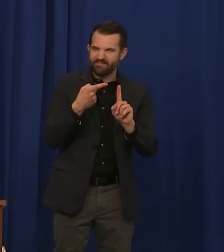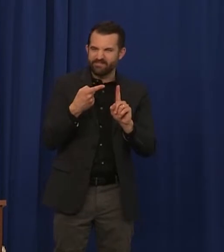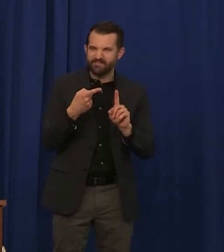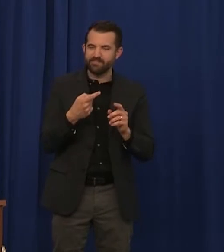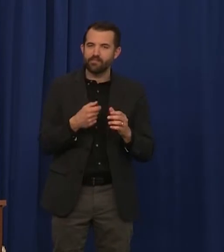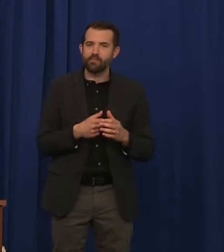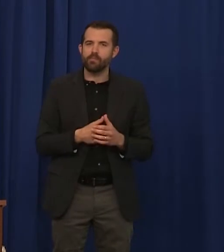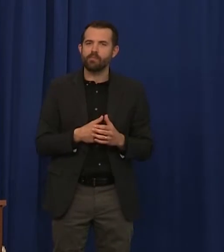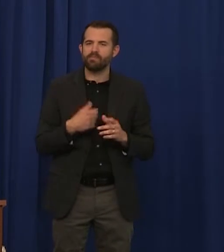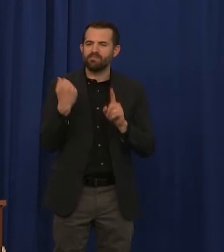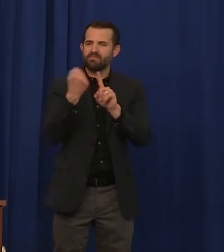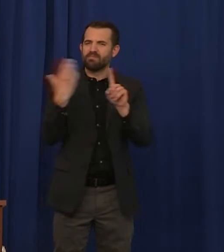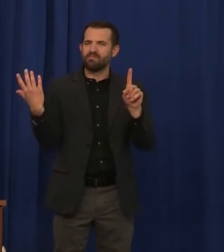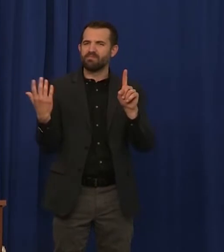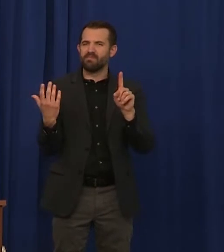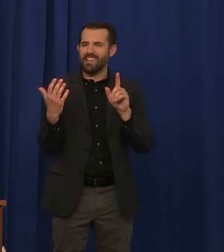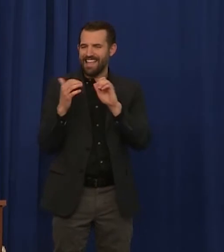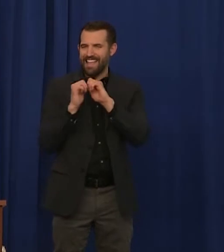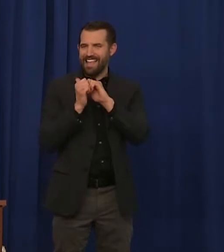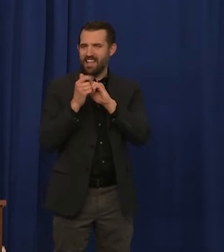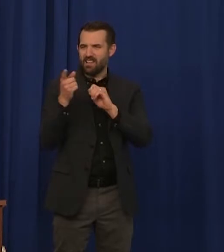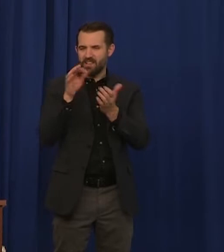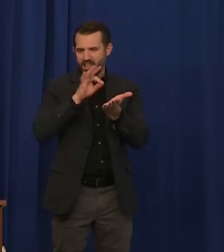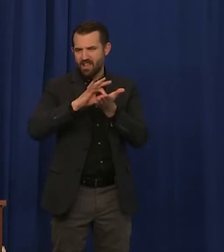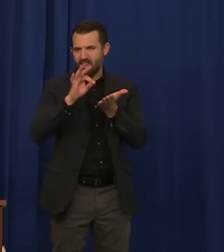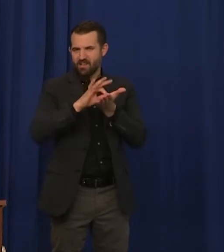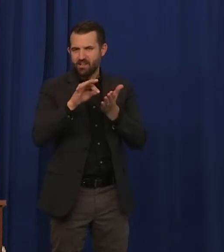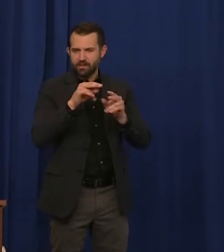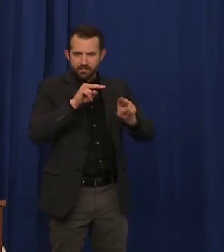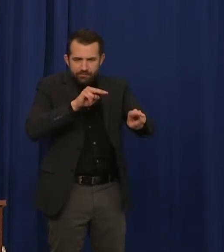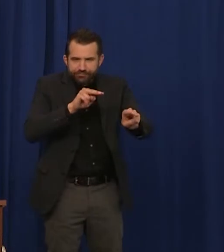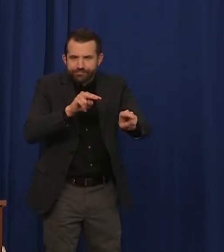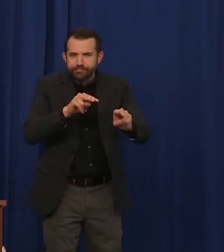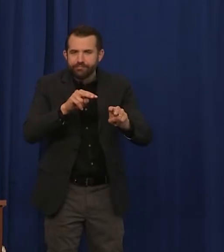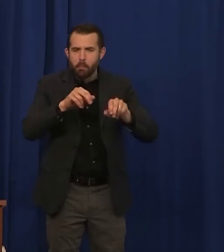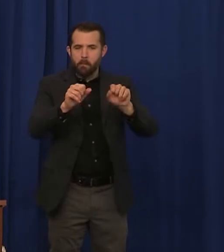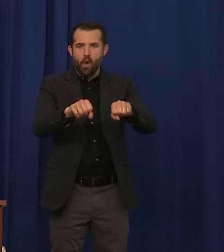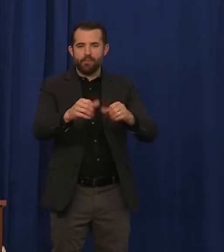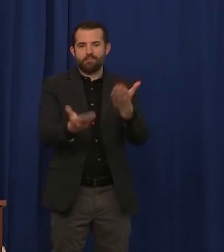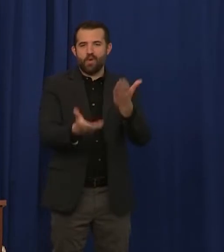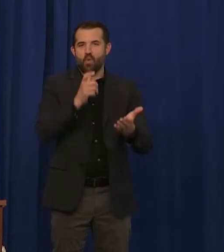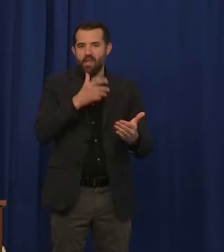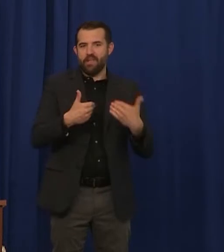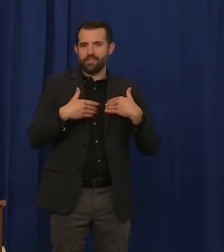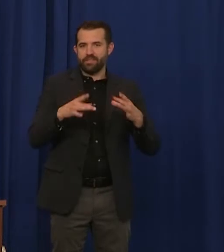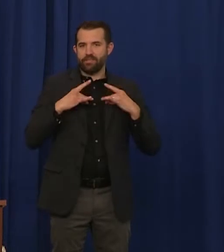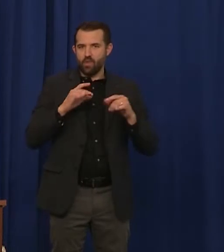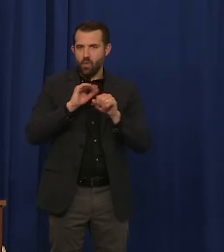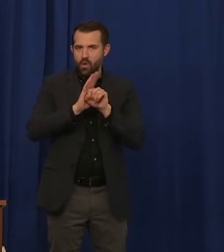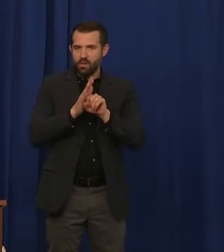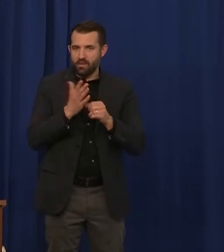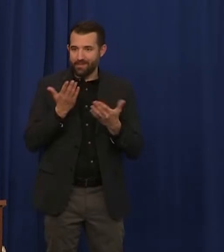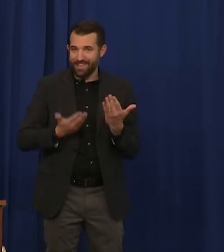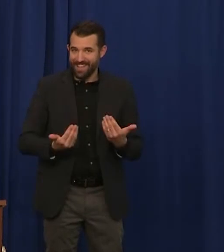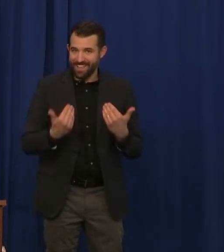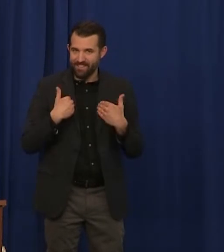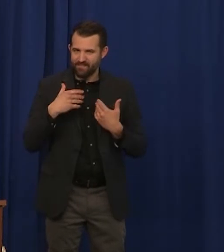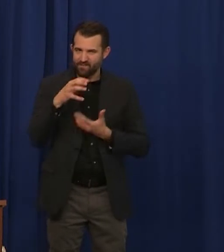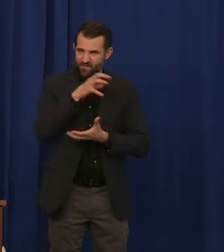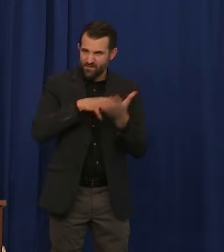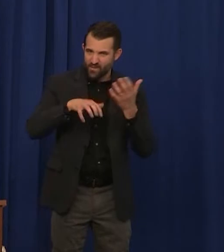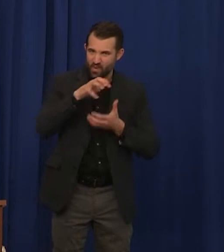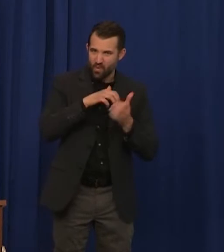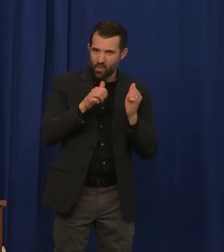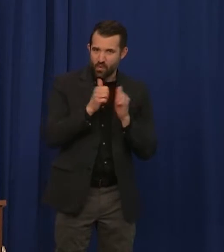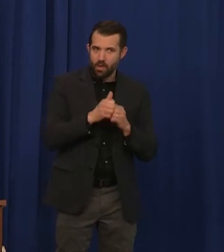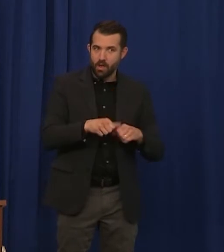more about how you're tracking probable cases and whether or not there's confusion or will be confusion about probable versus confirmed. And then